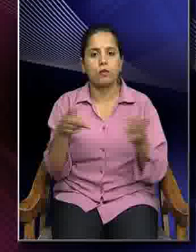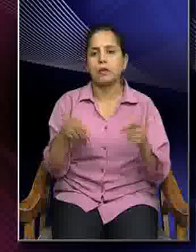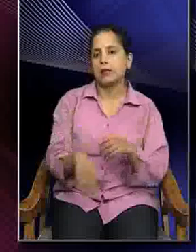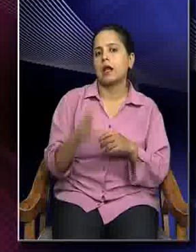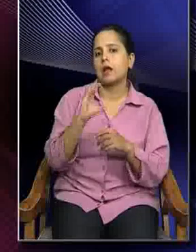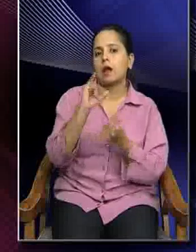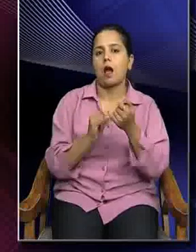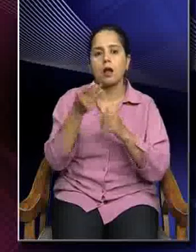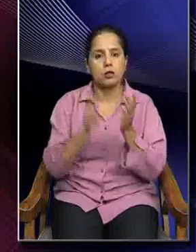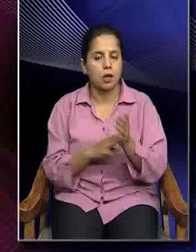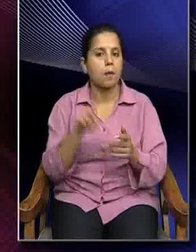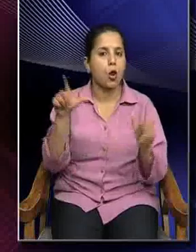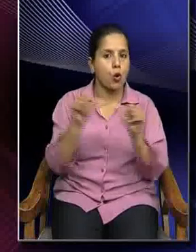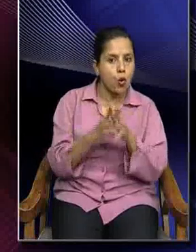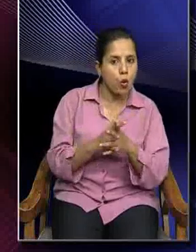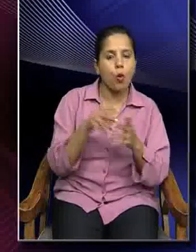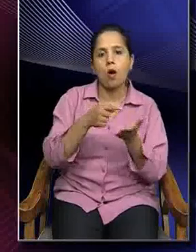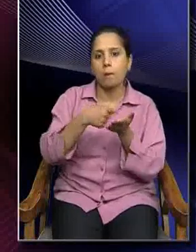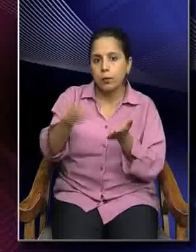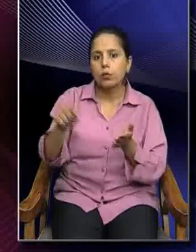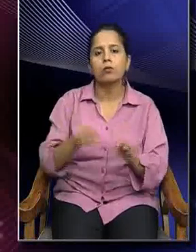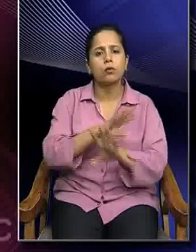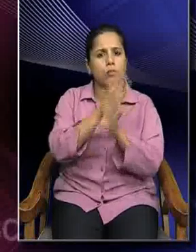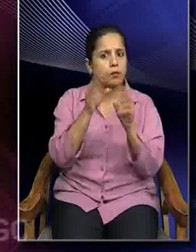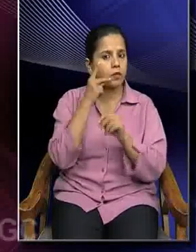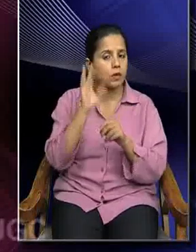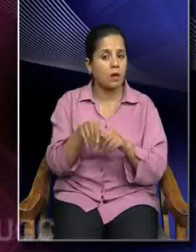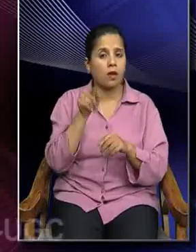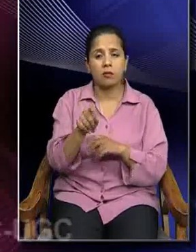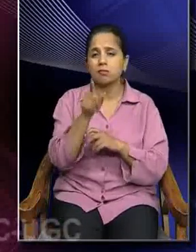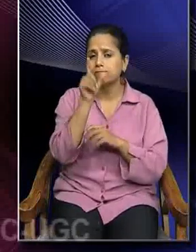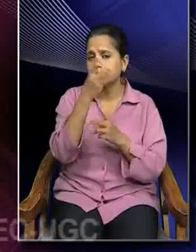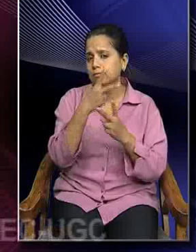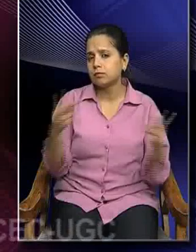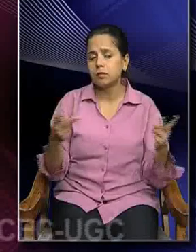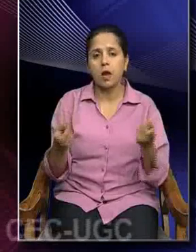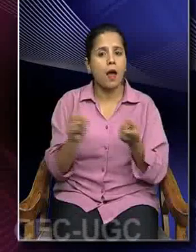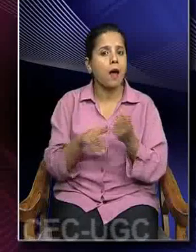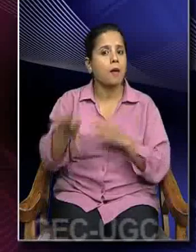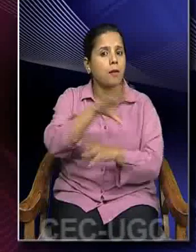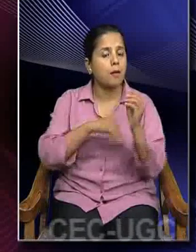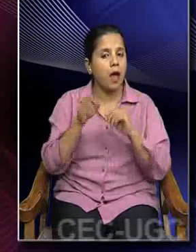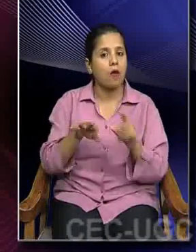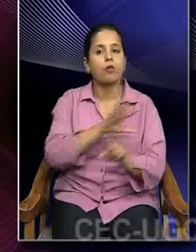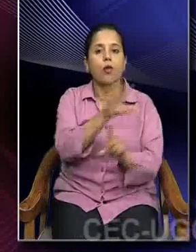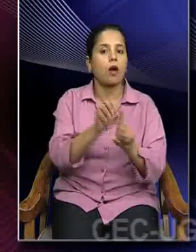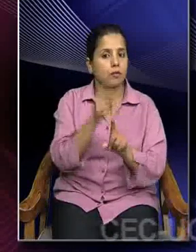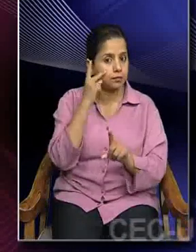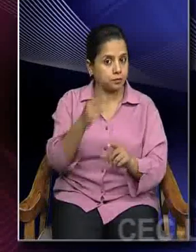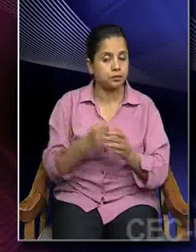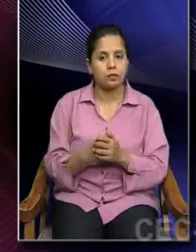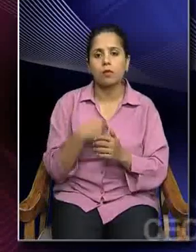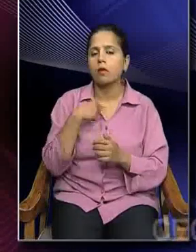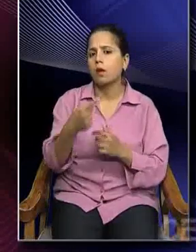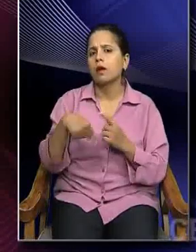customs, law, sanctions. So, there's a whole gamut of things that fall into culture. When we